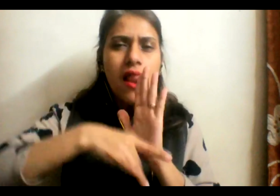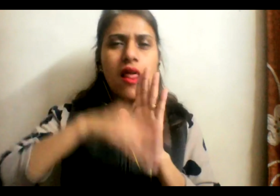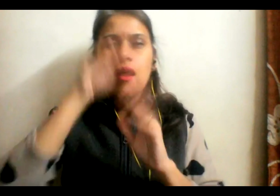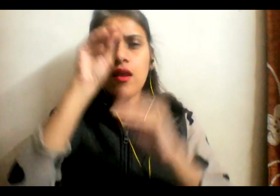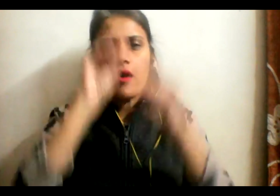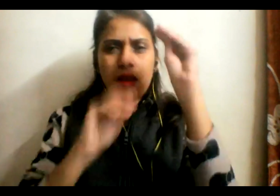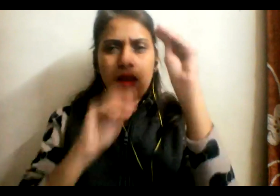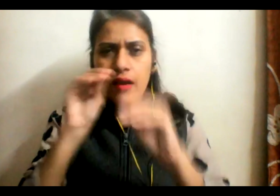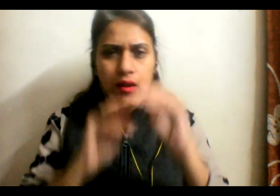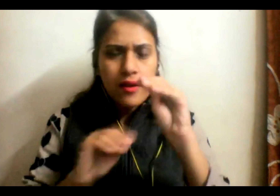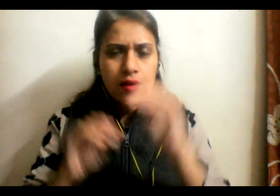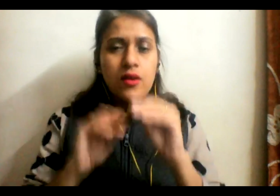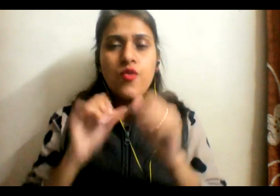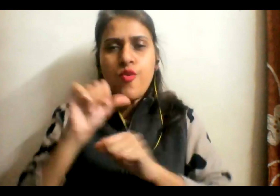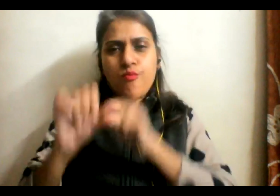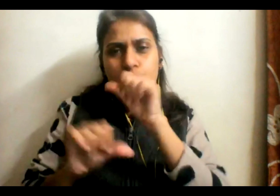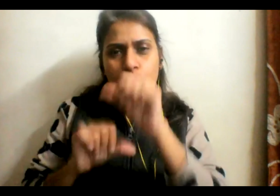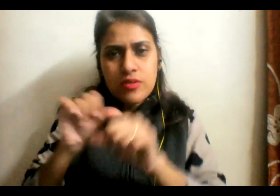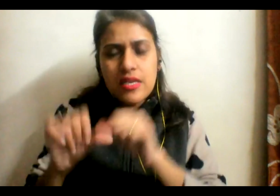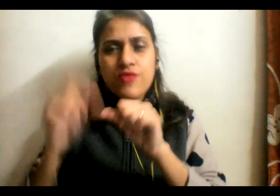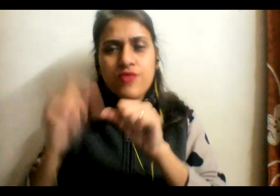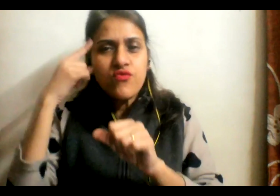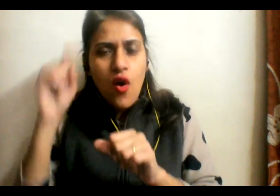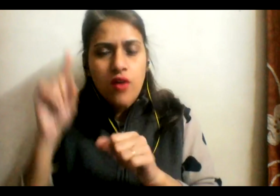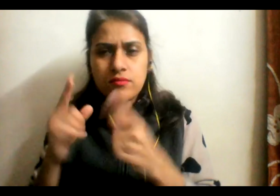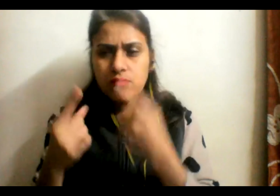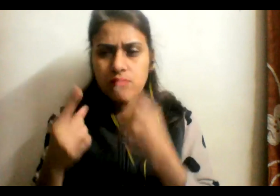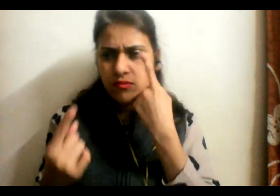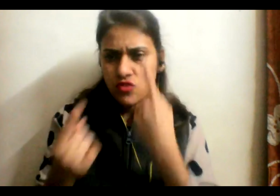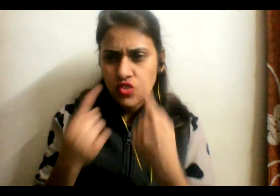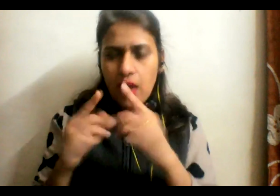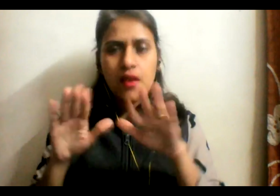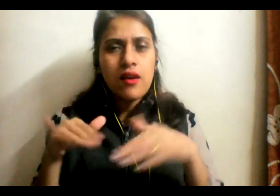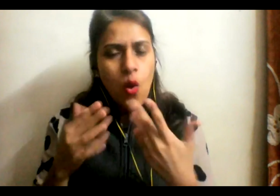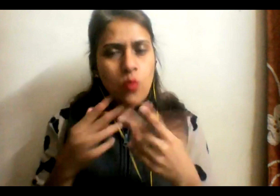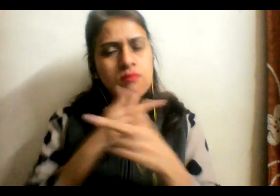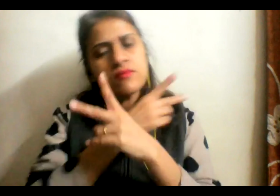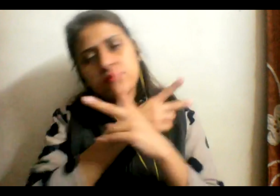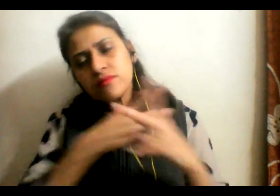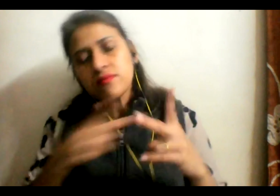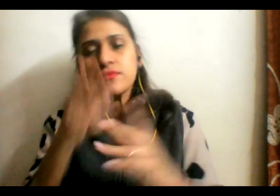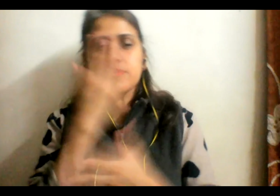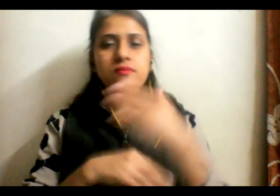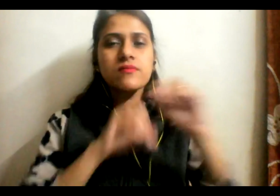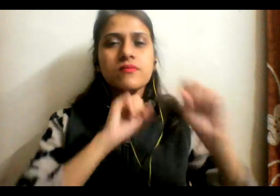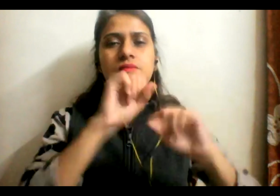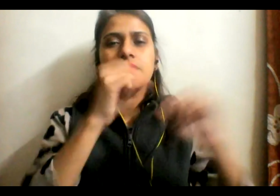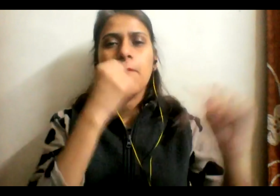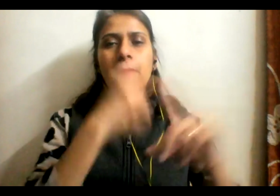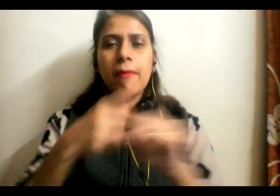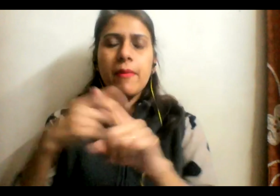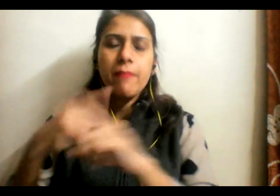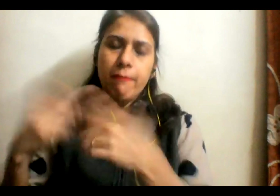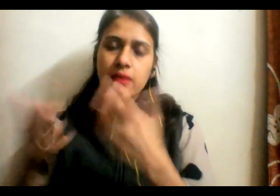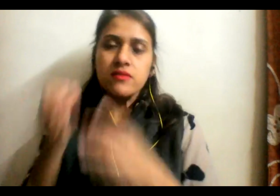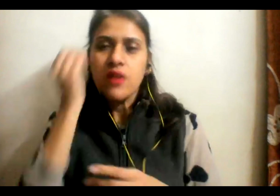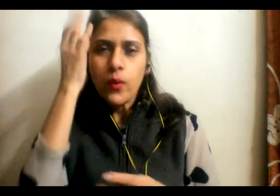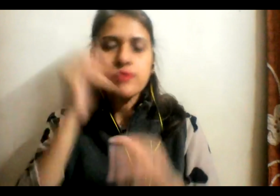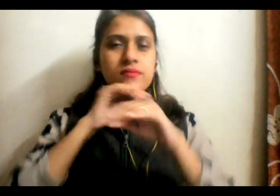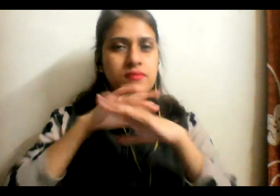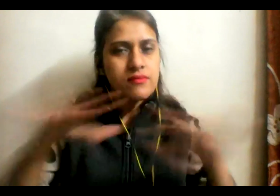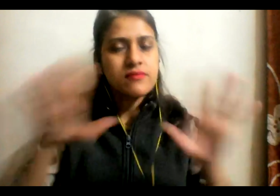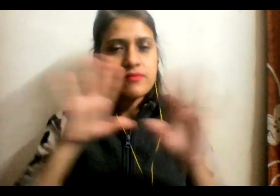documents and detailed processes as to how evaluation will happen for each disability, and awareness raising under this